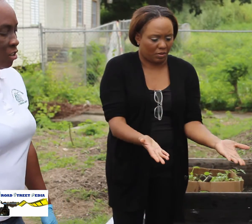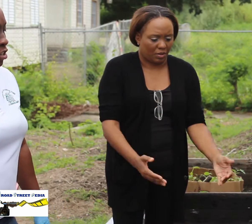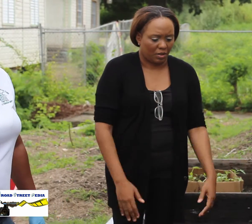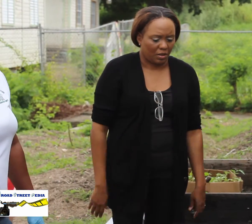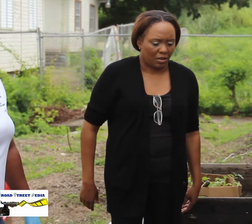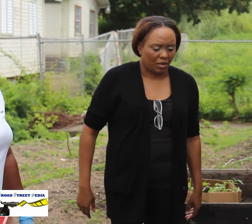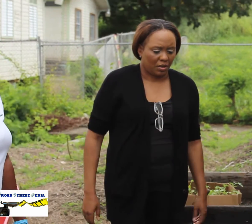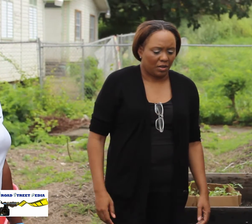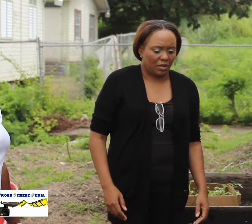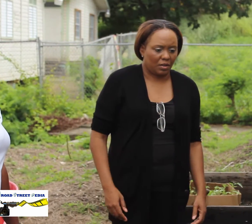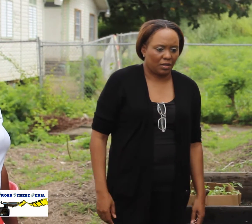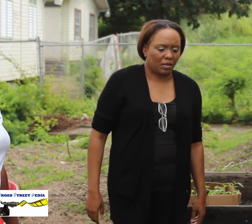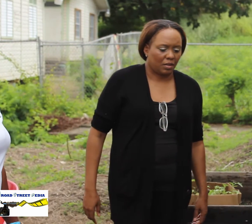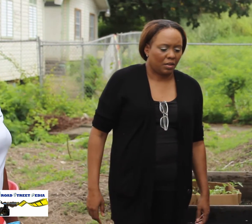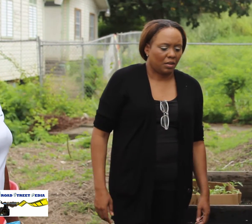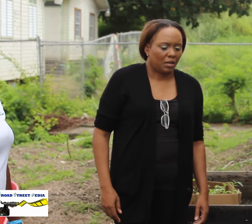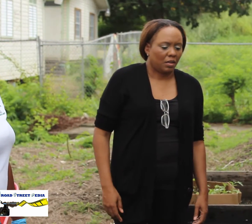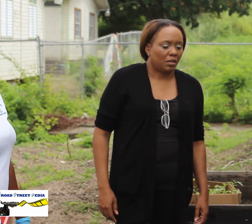Having your nitrogen